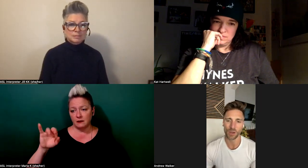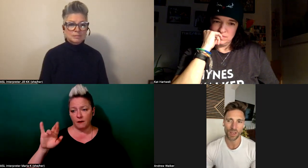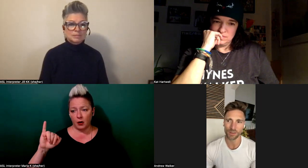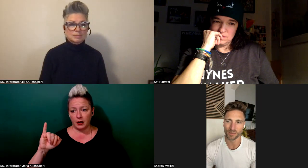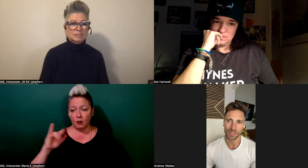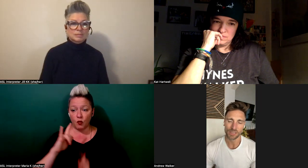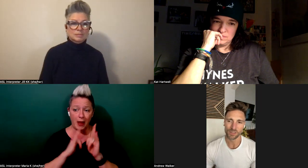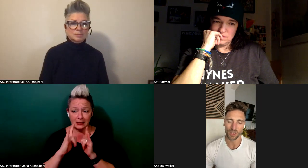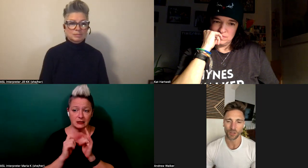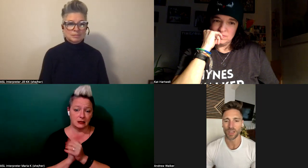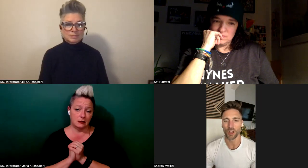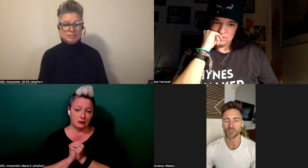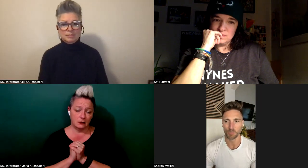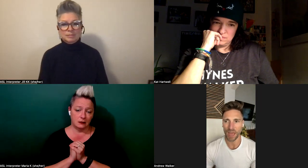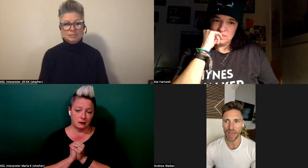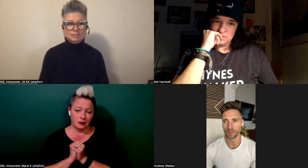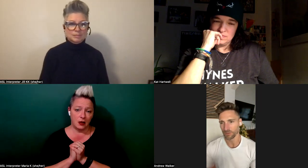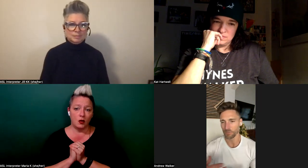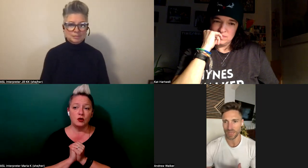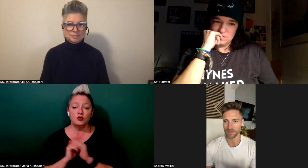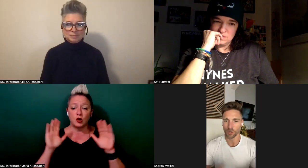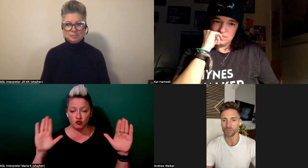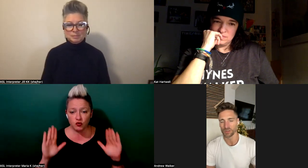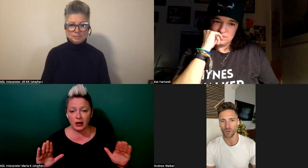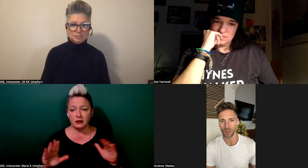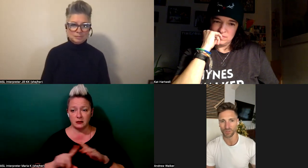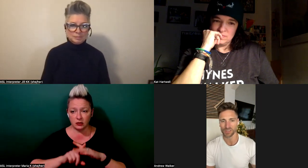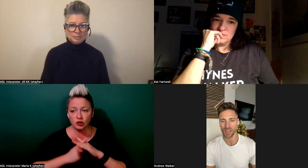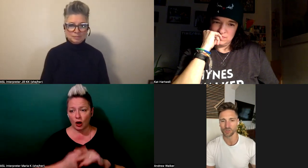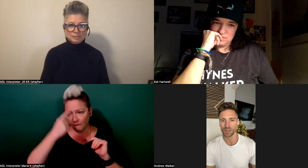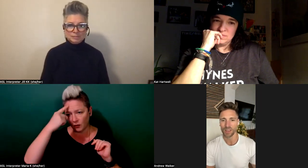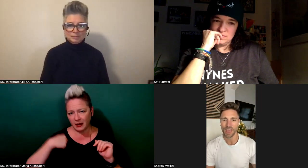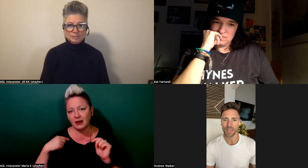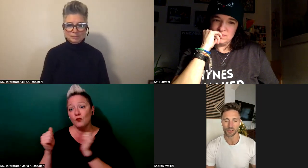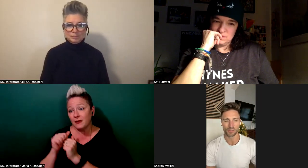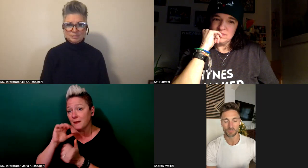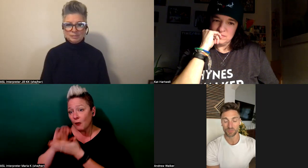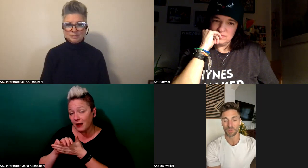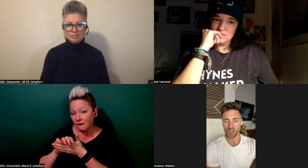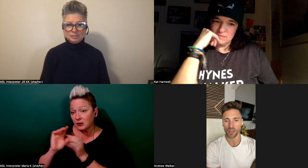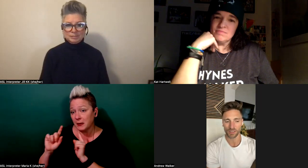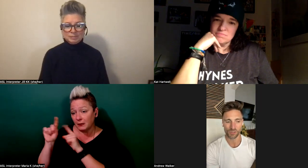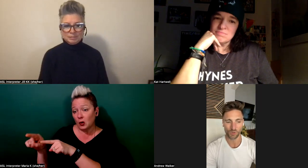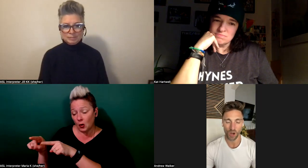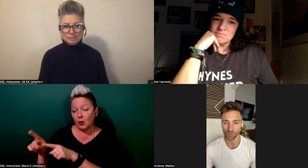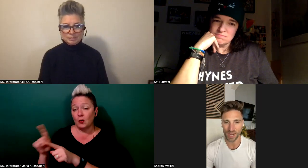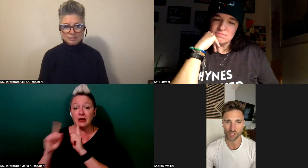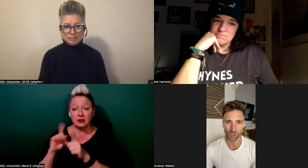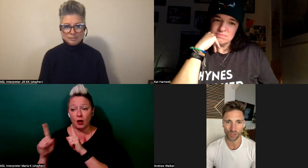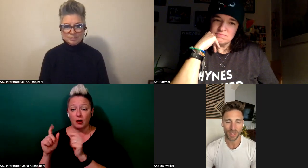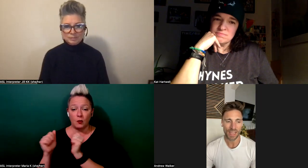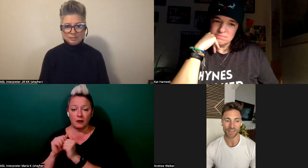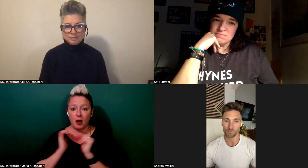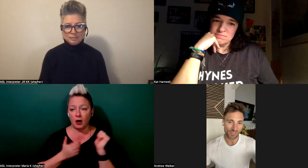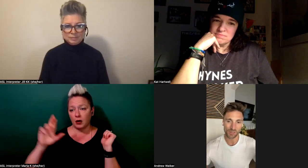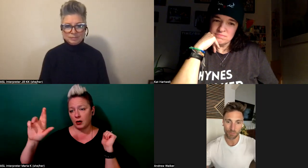was a great way to kind of a great launching pad for me to go on the safari with Cassandra, and also to be talking to our